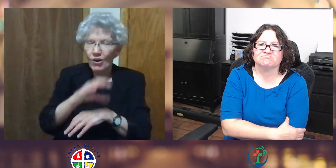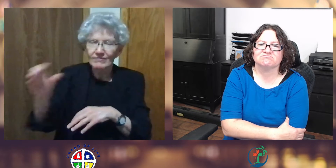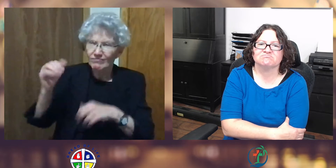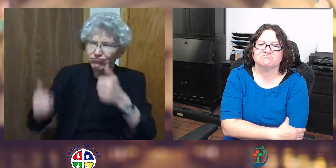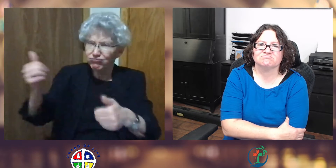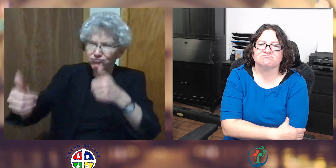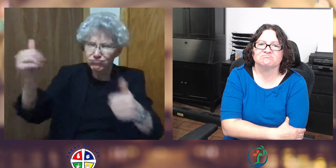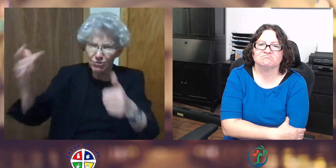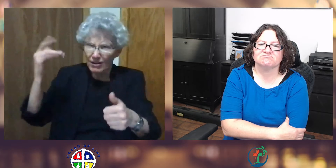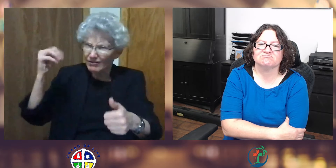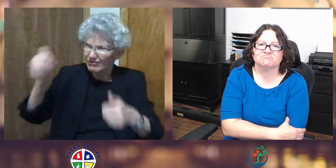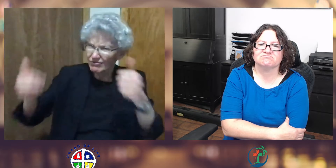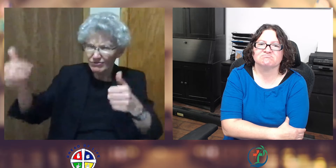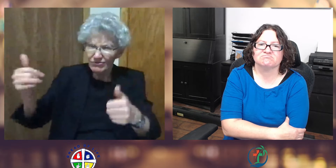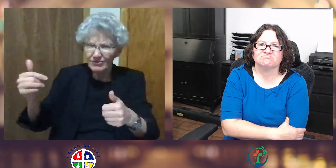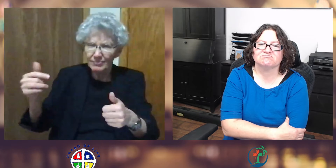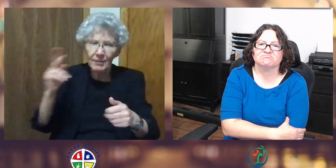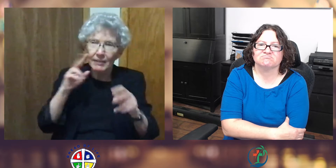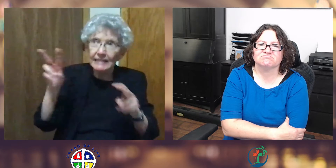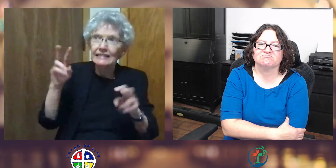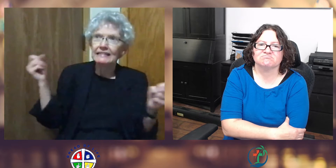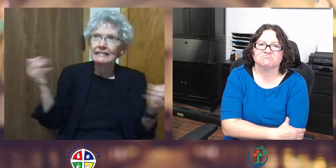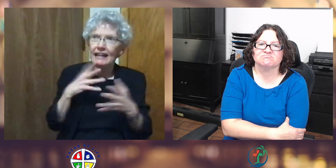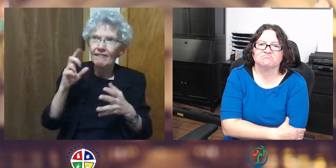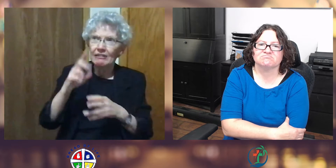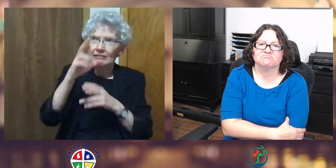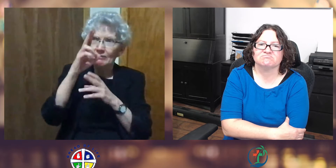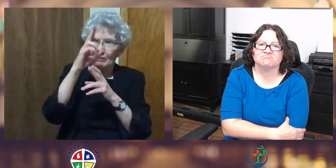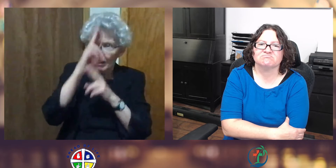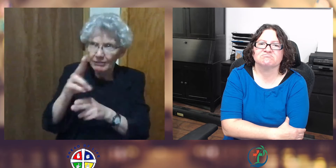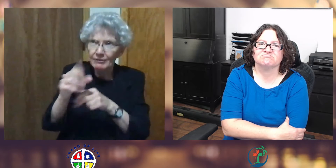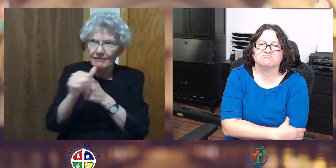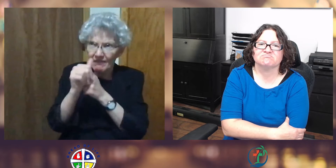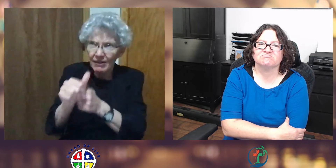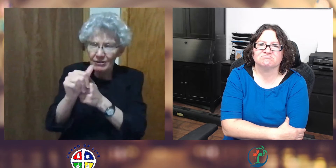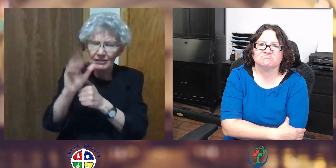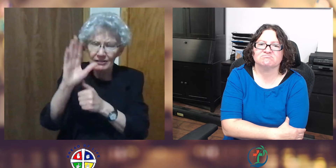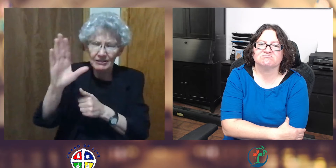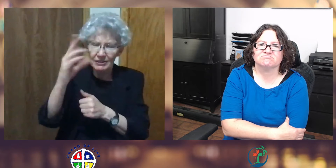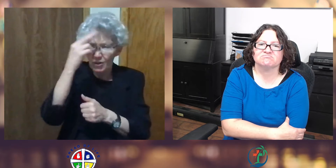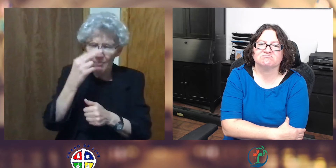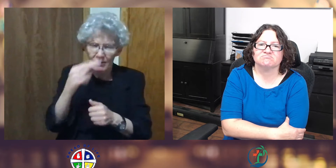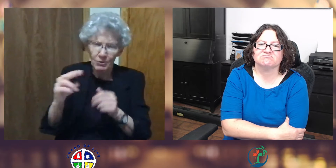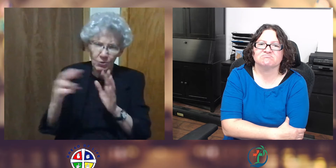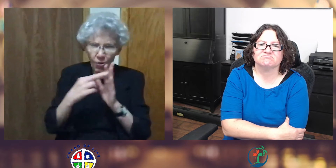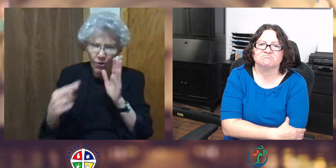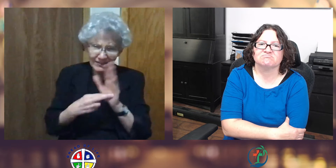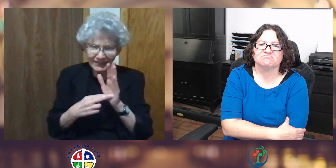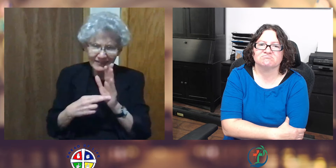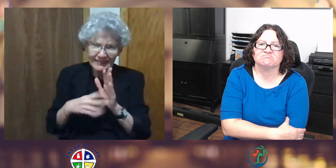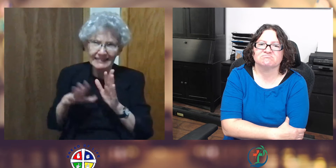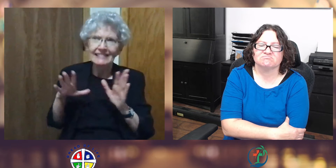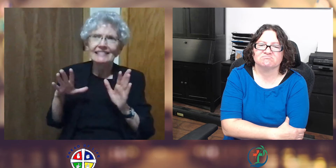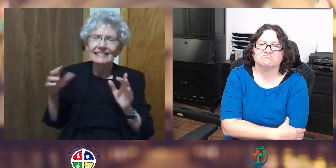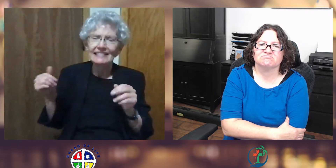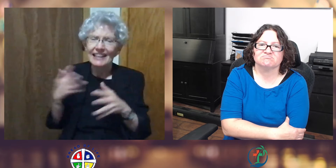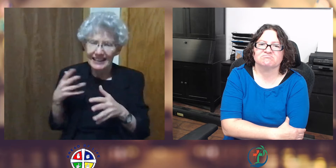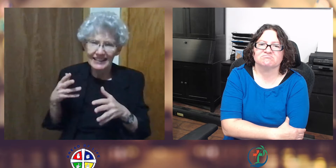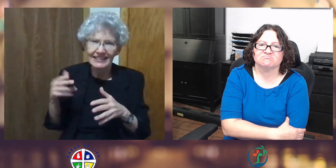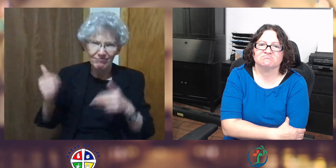John told me to expect anything. To expect nothing, but I think he'd be troubled to know that you were friends with a